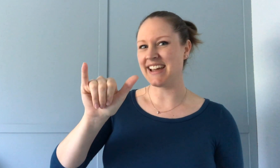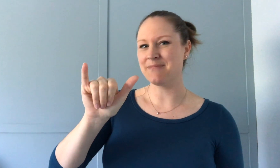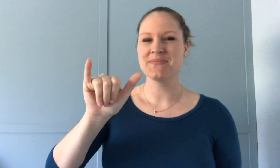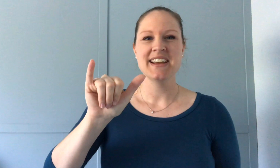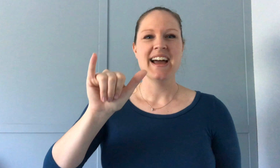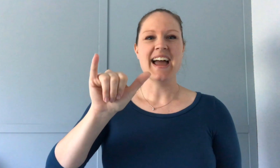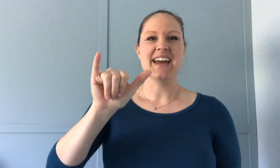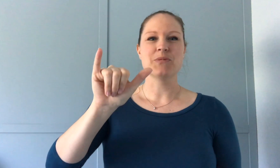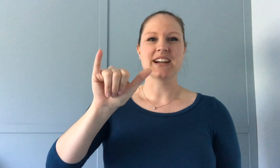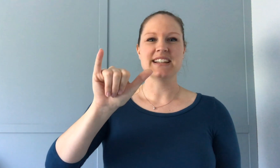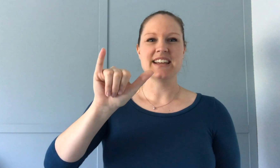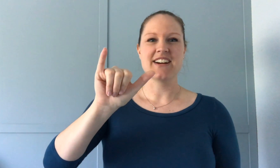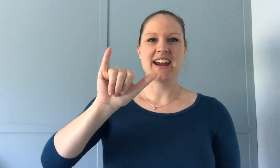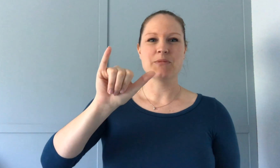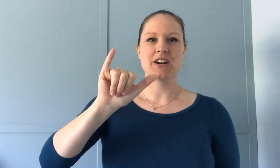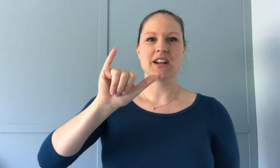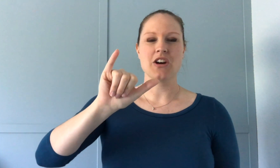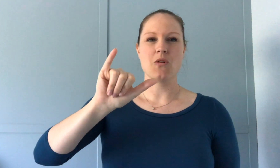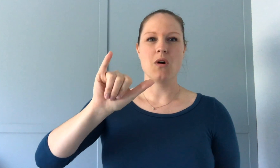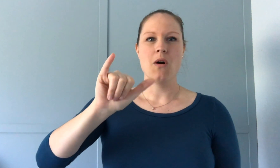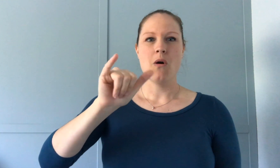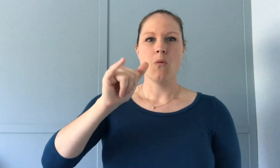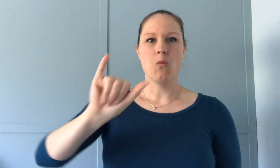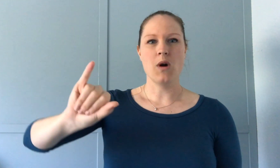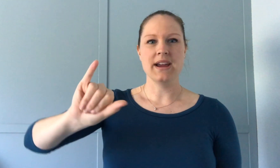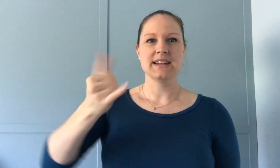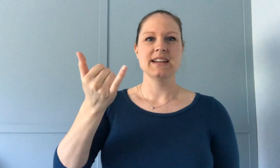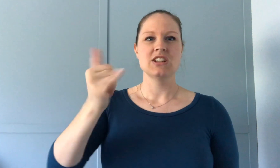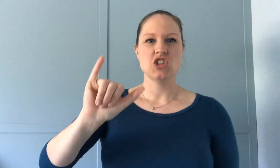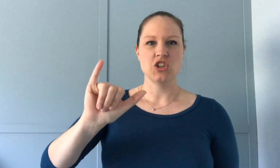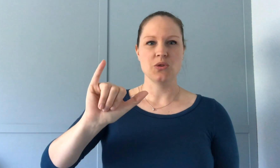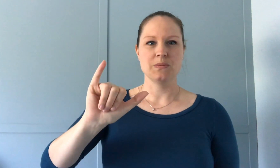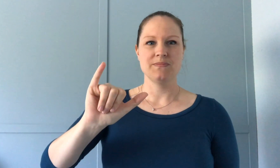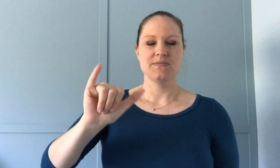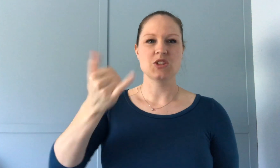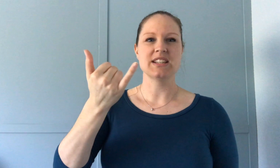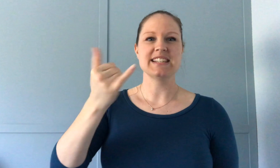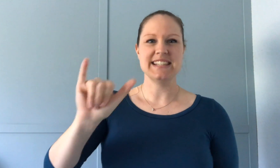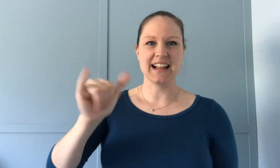10. And we're going to take our hand and we're going to go 1, 2. So this is